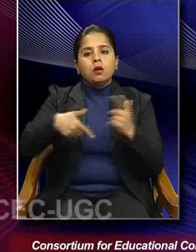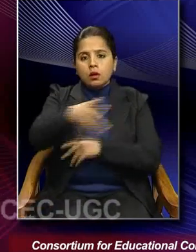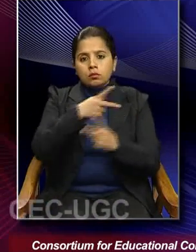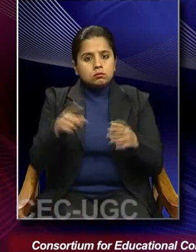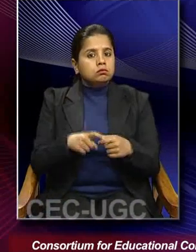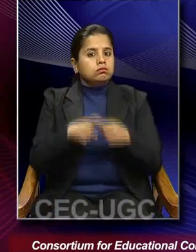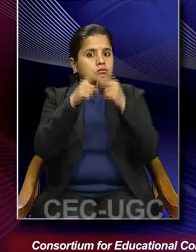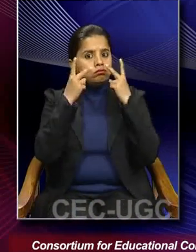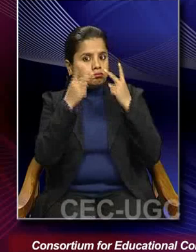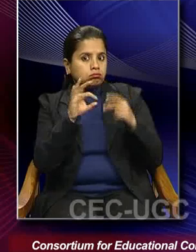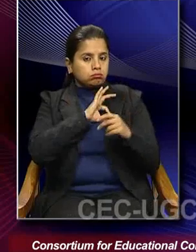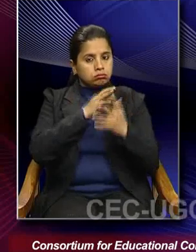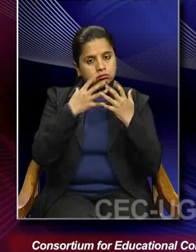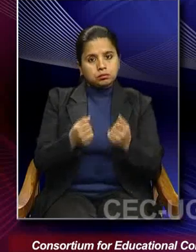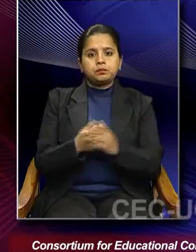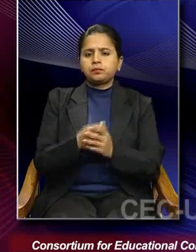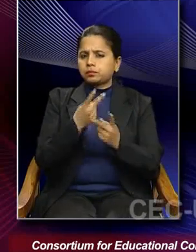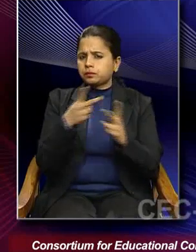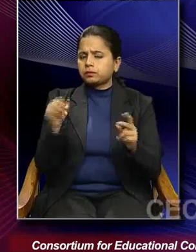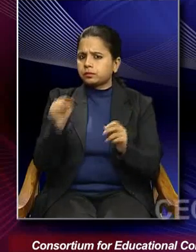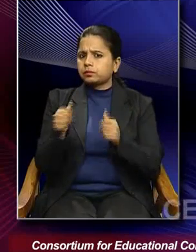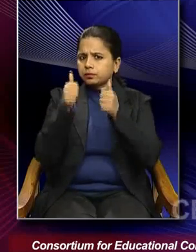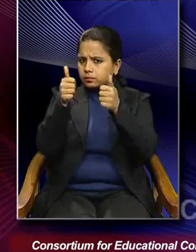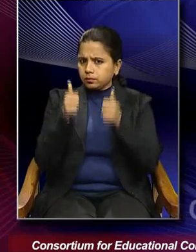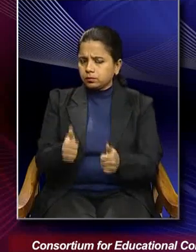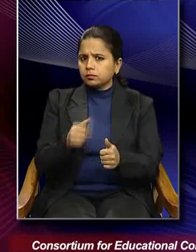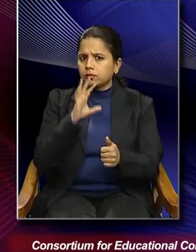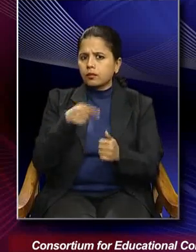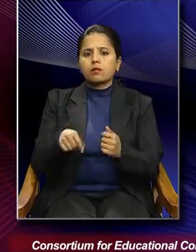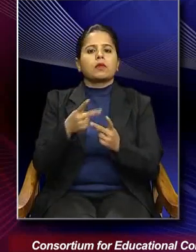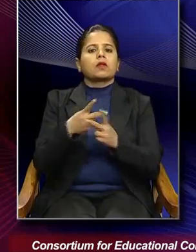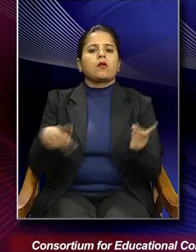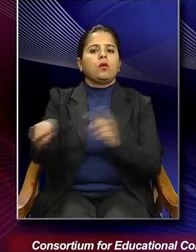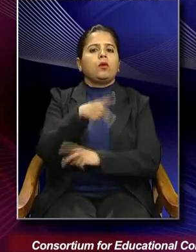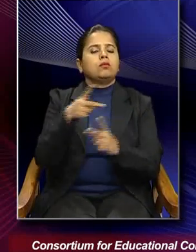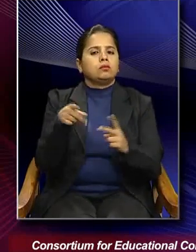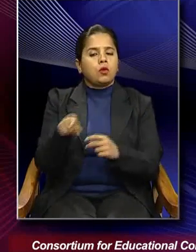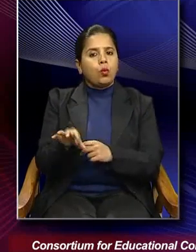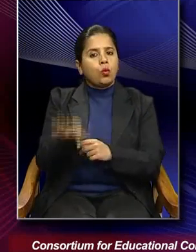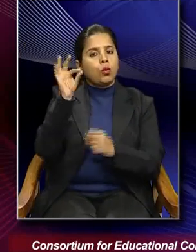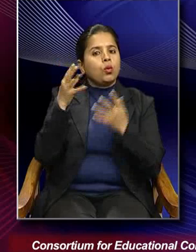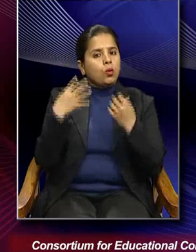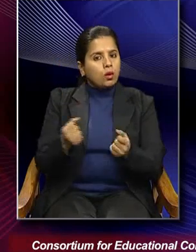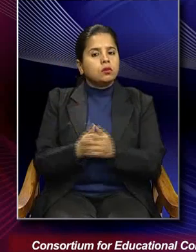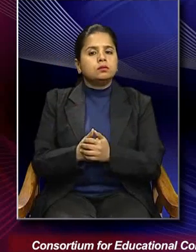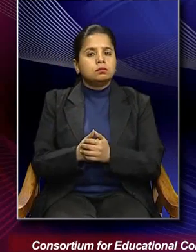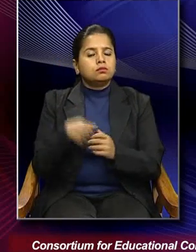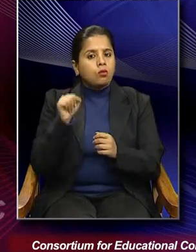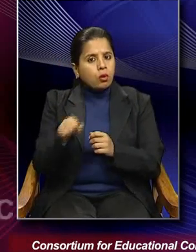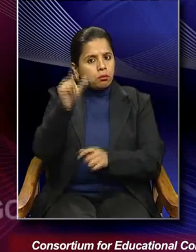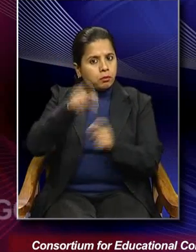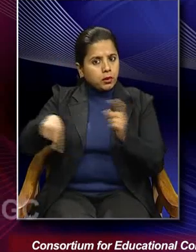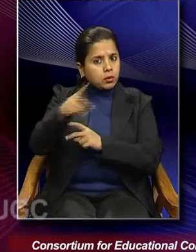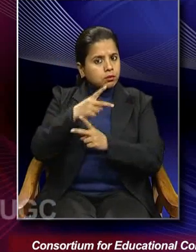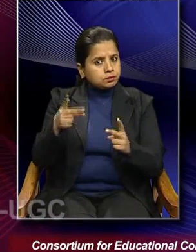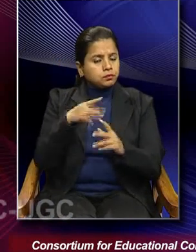quality. Different outcomes will result from a different set of preferences on the part of population